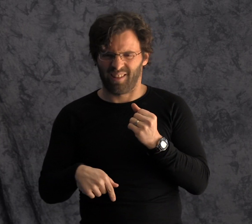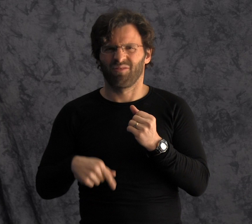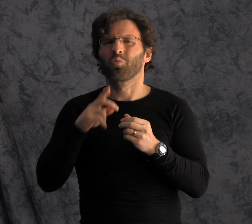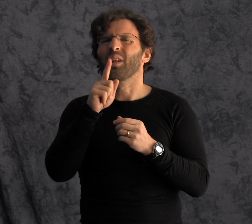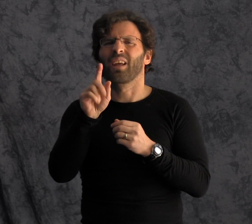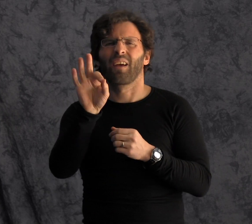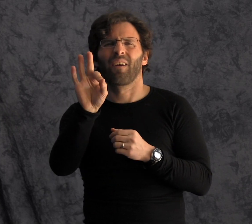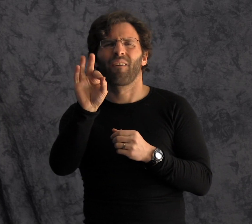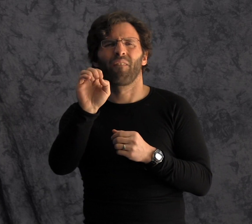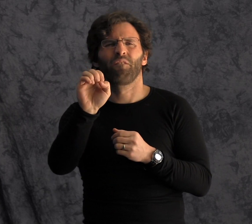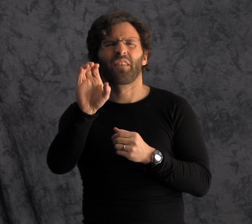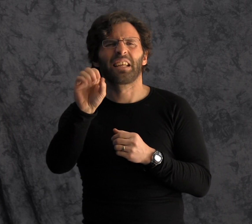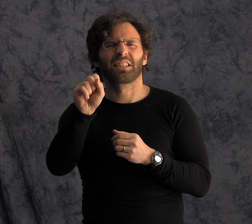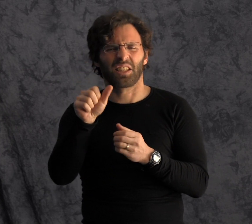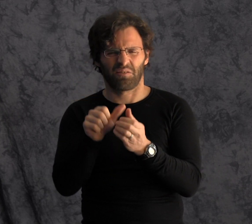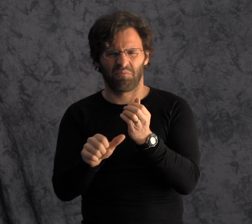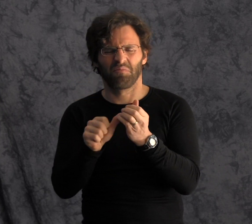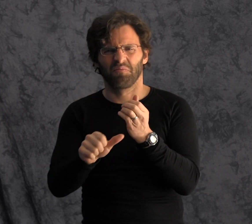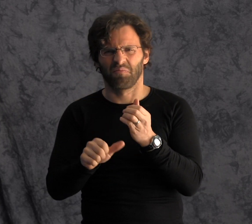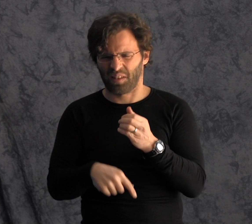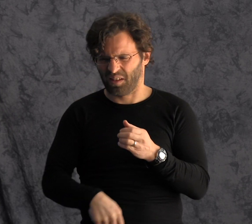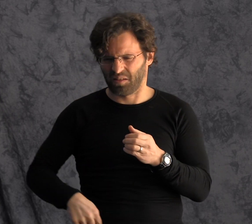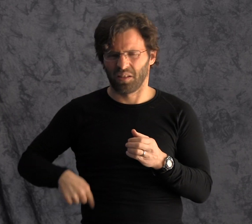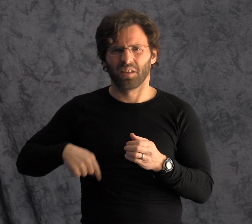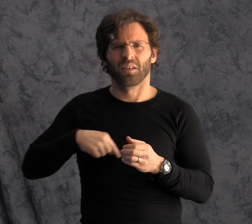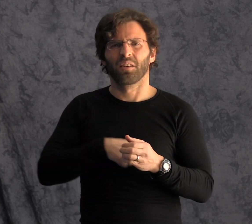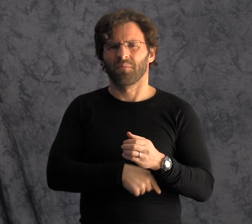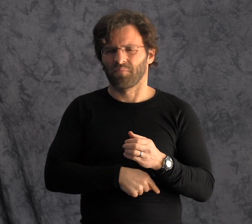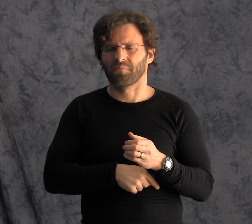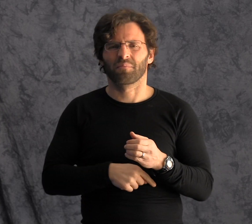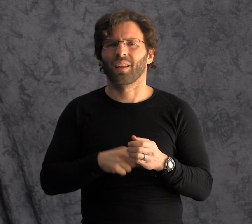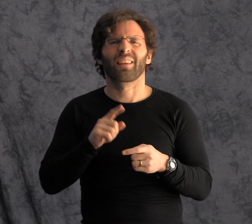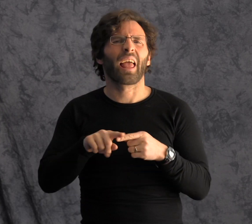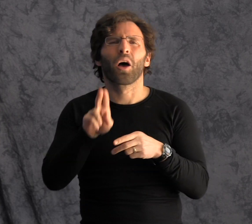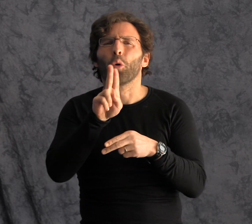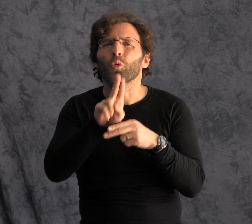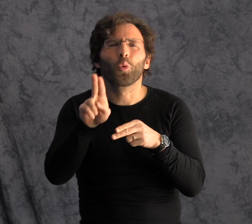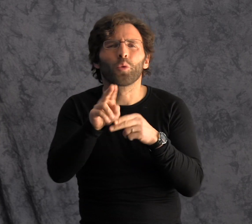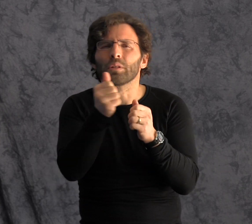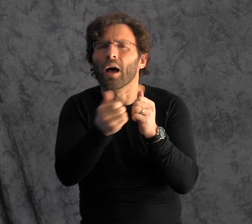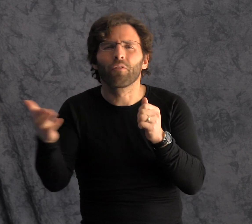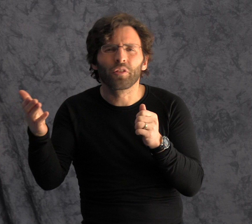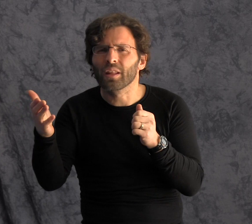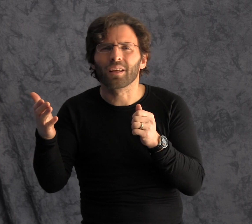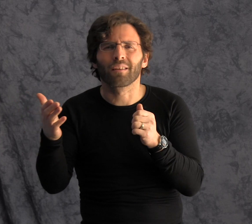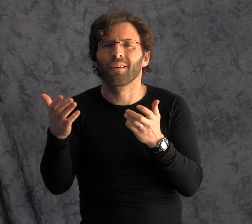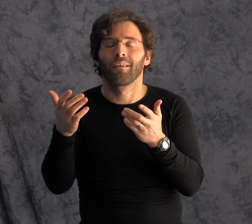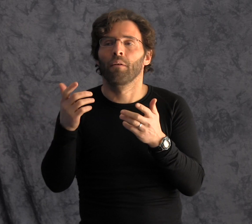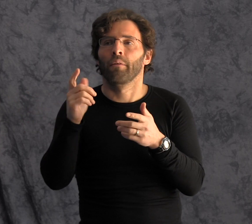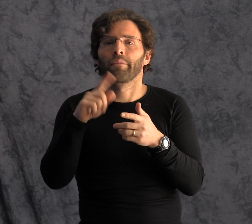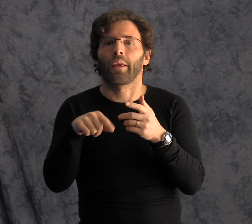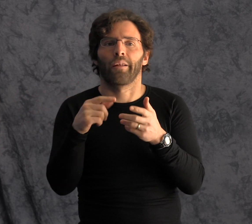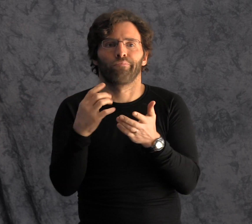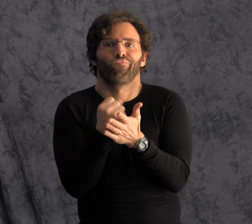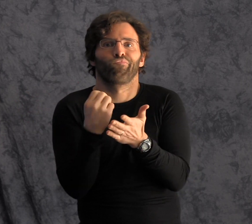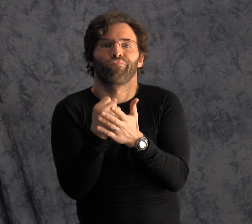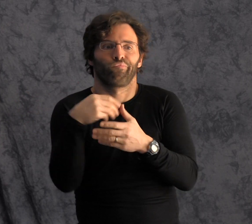or the small intestine, and not everything is absorbable. The material that remains is considered a waste product, and it must pass out of your